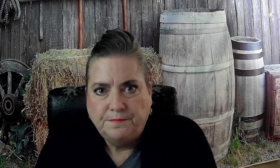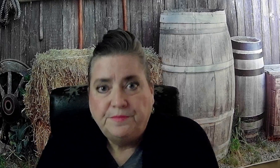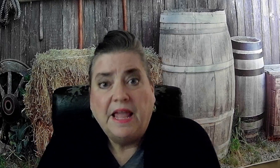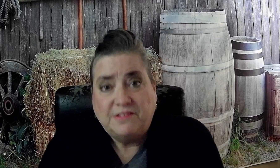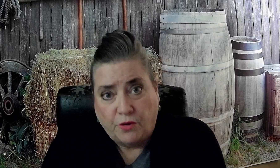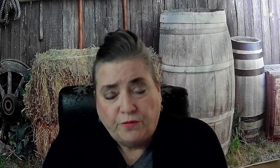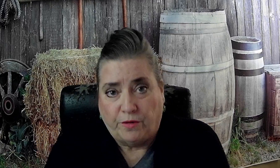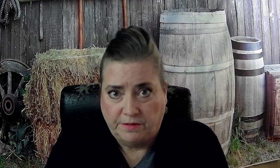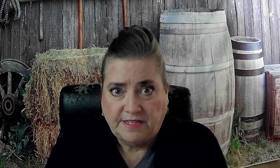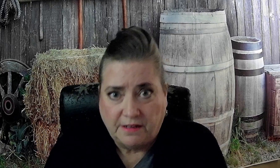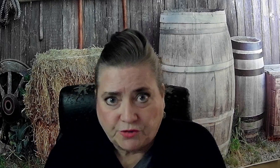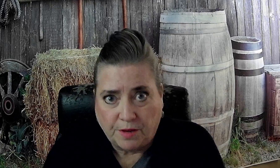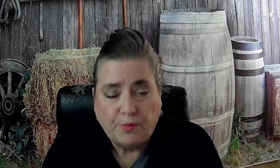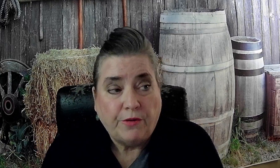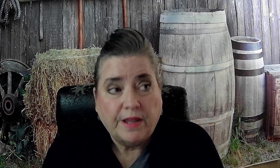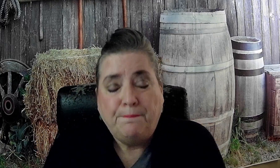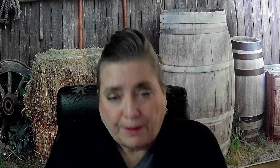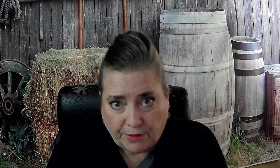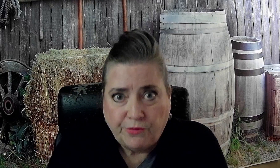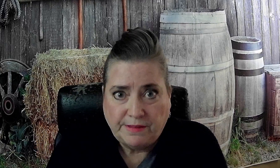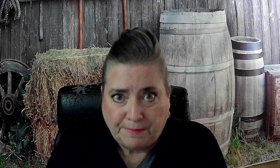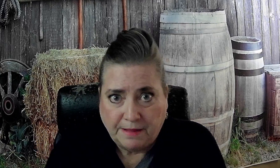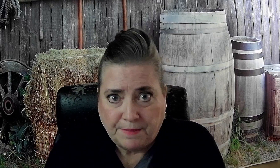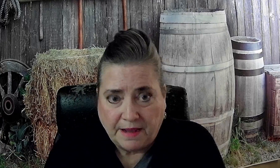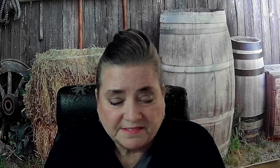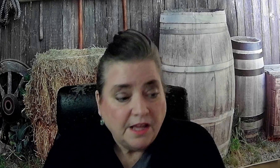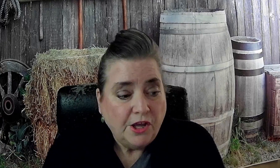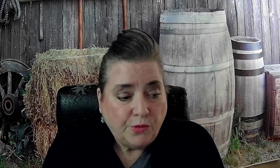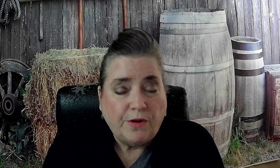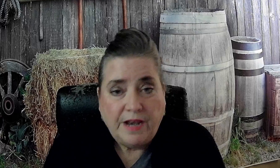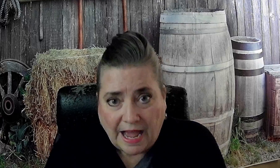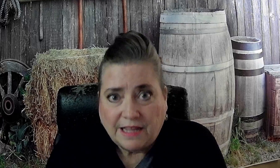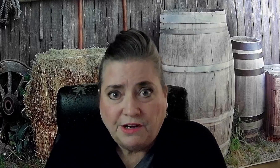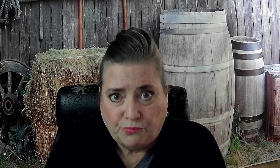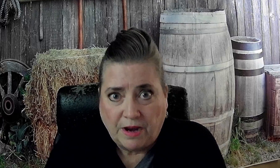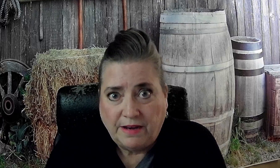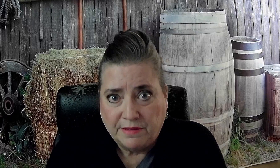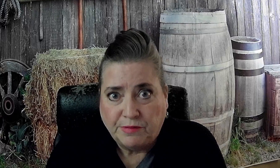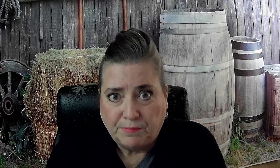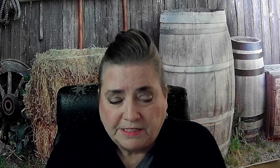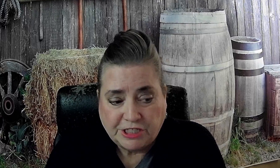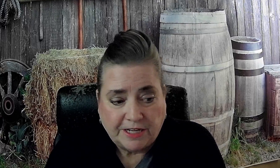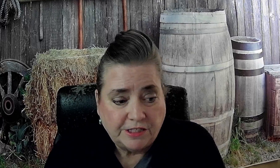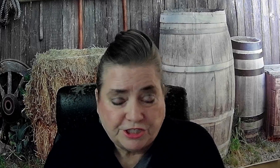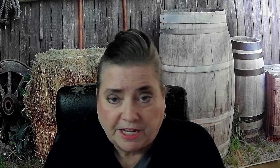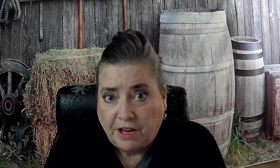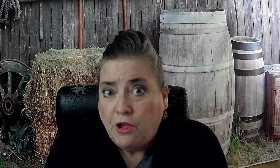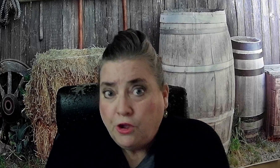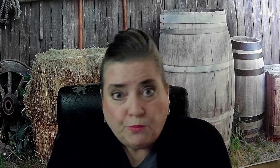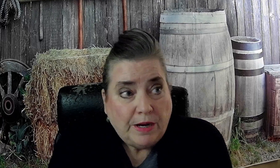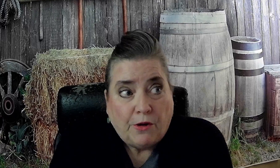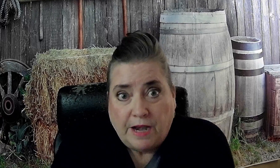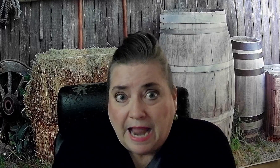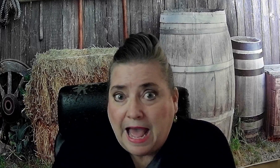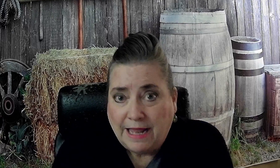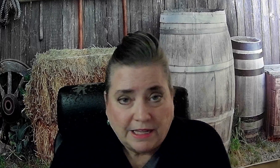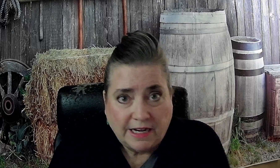It's over, Donald Trump. We are going to bury you at the ballot box. You are not going to threaten us with bloodshed. We are not going to